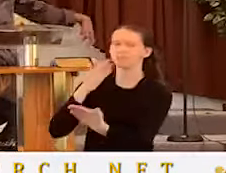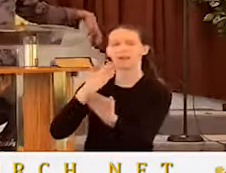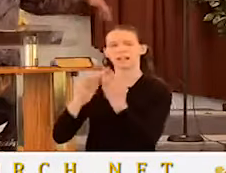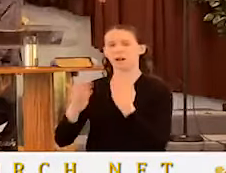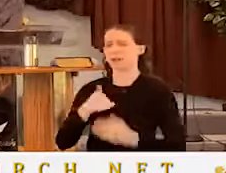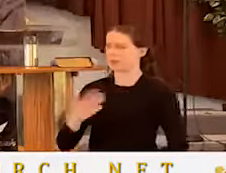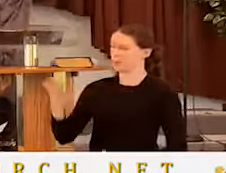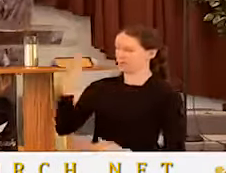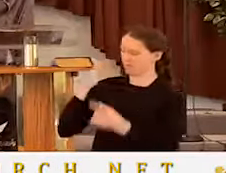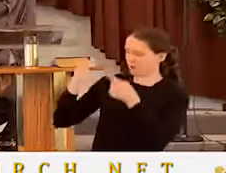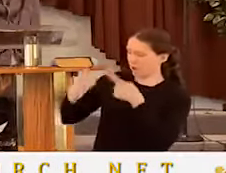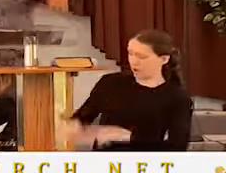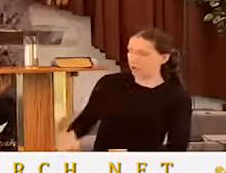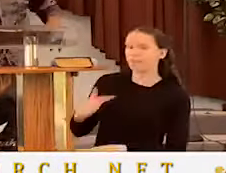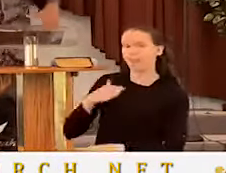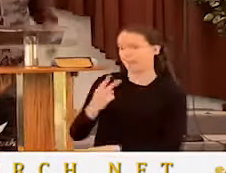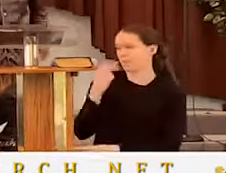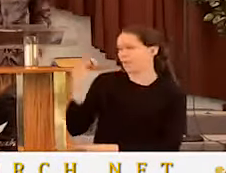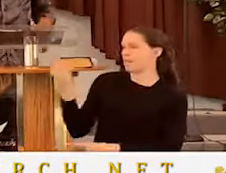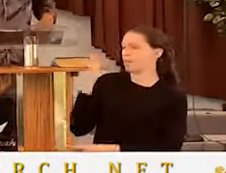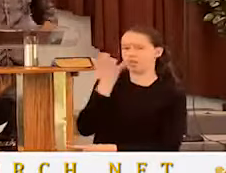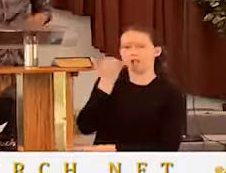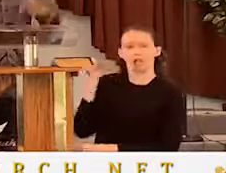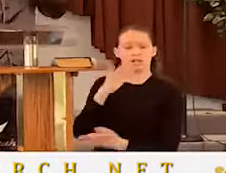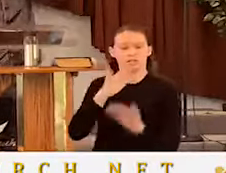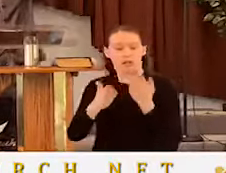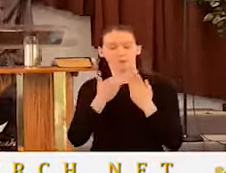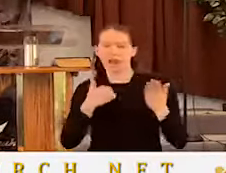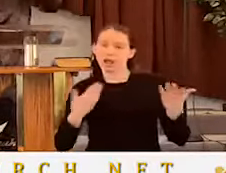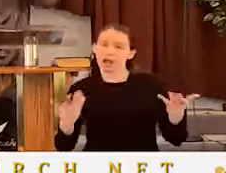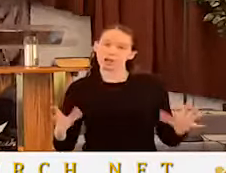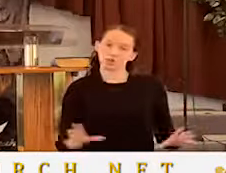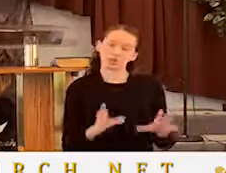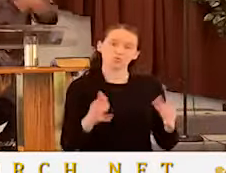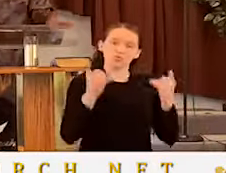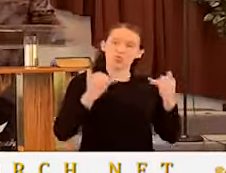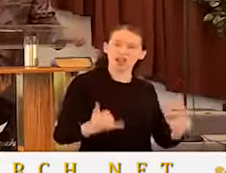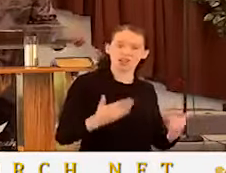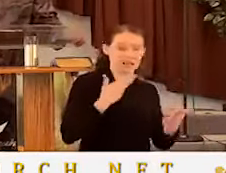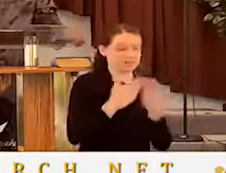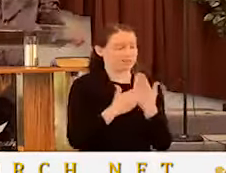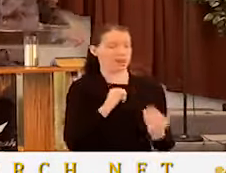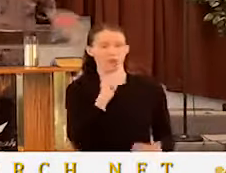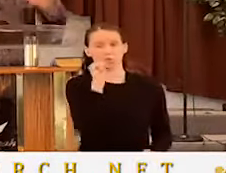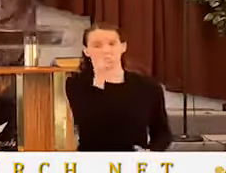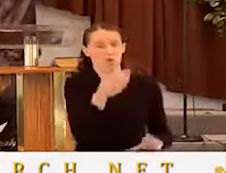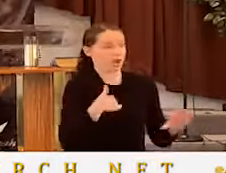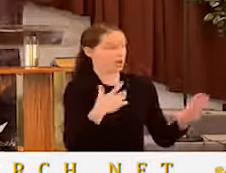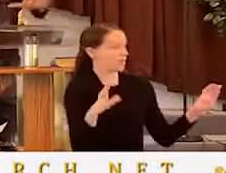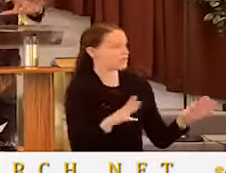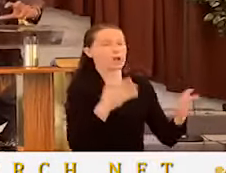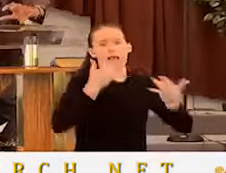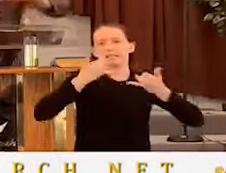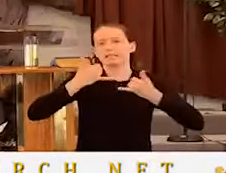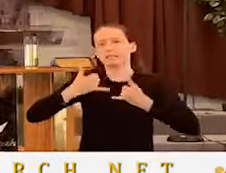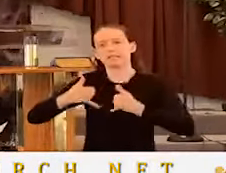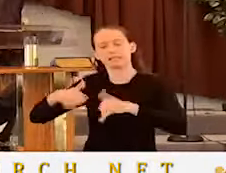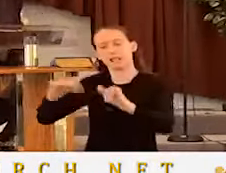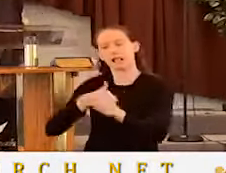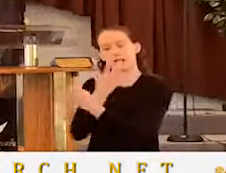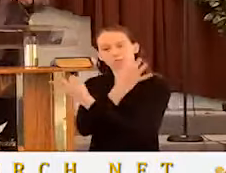past look like. Don't matter what I'm doing right now. But I never even matter what I'm going to do tomorrow. I'm